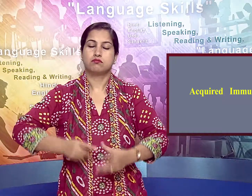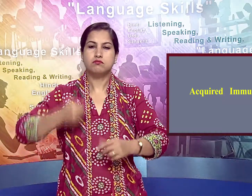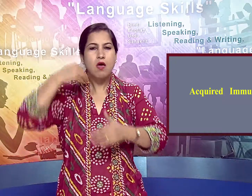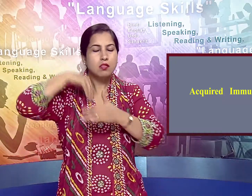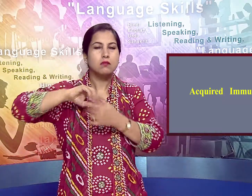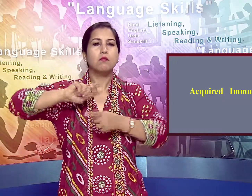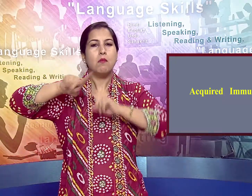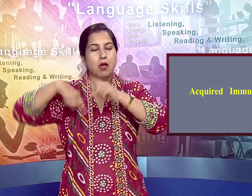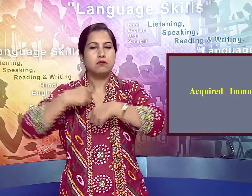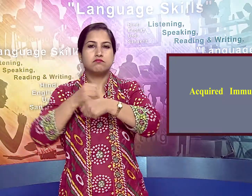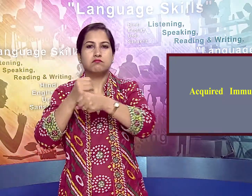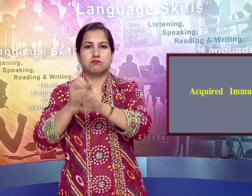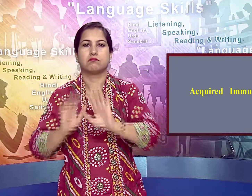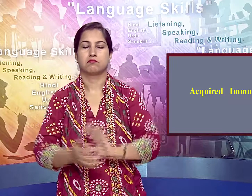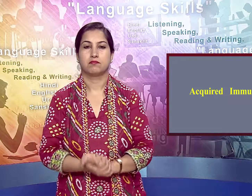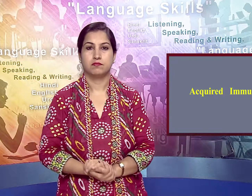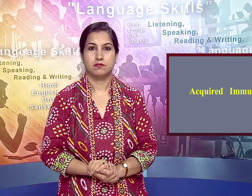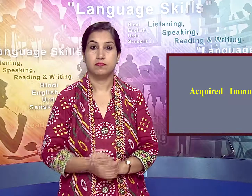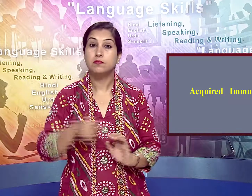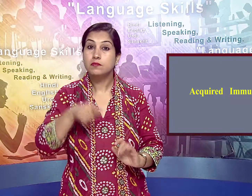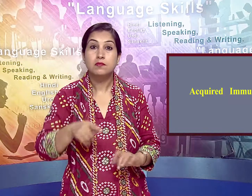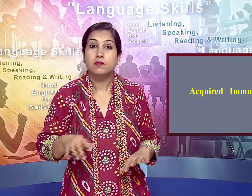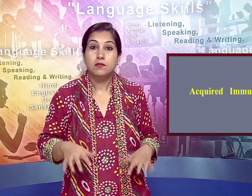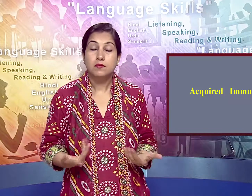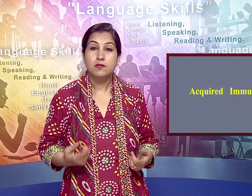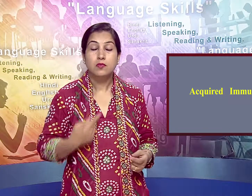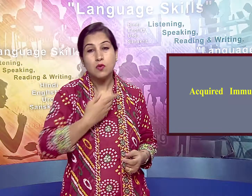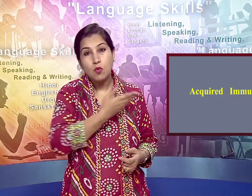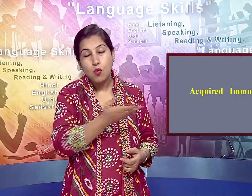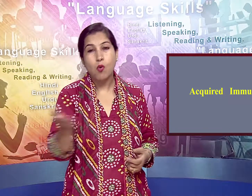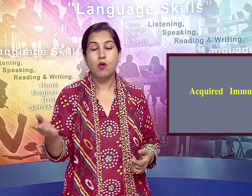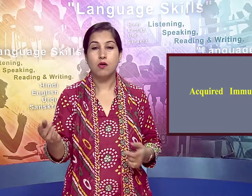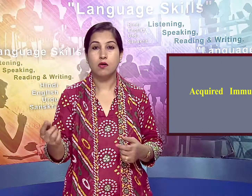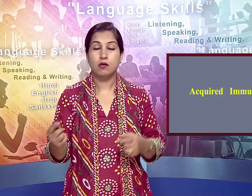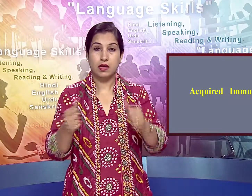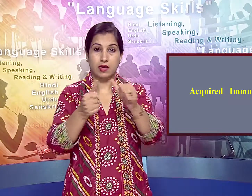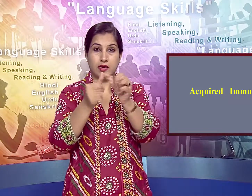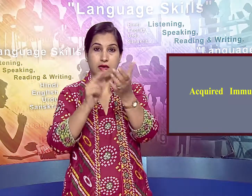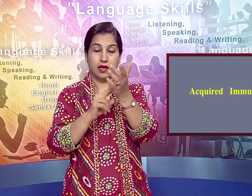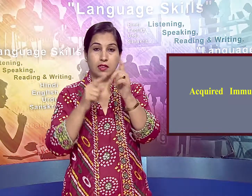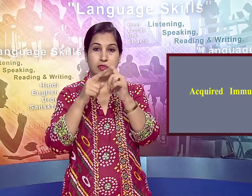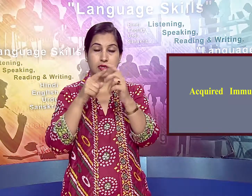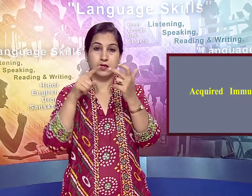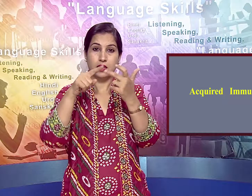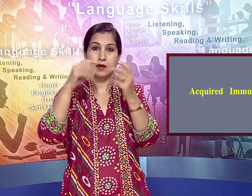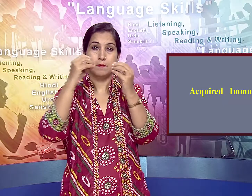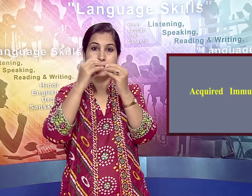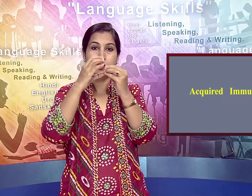This is a specific type of immunity where each type of antibody acts against a